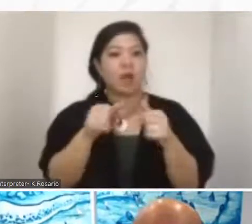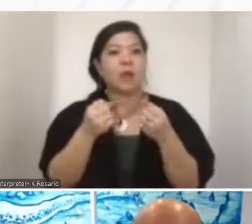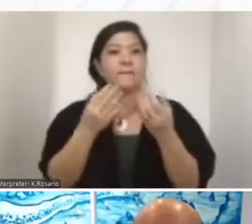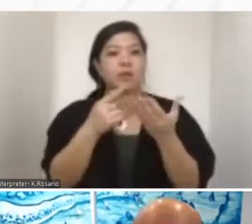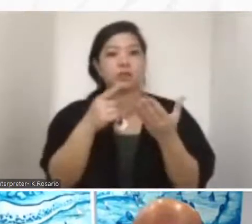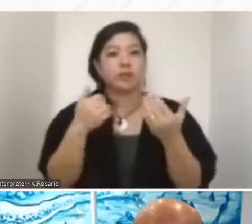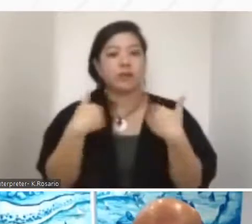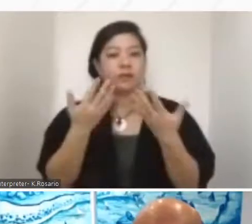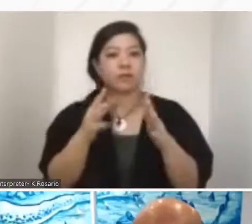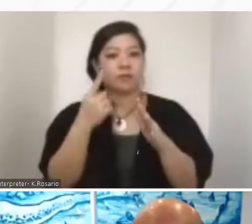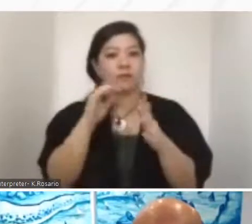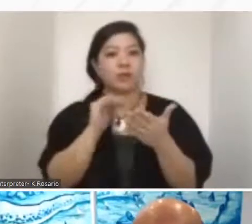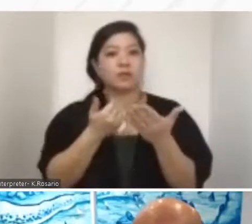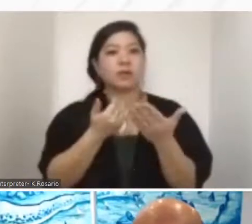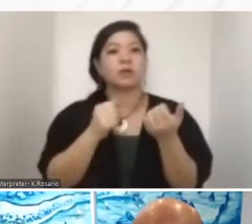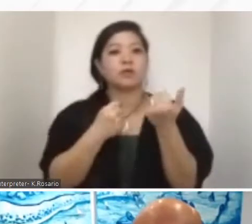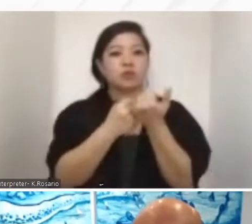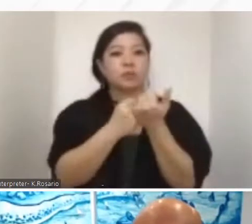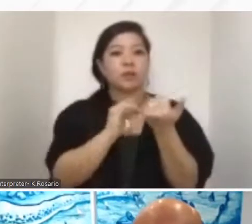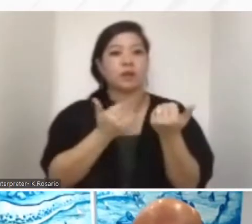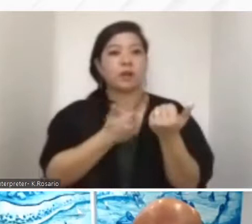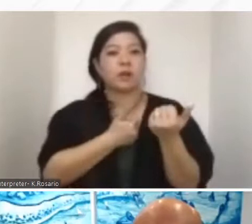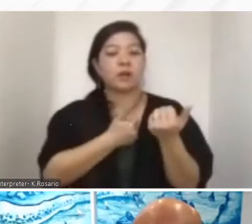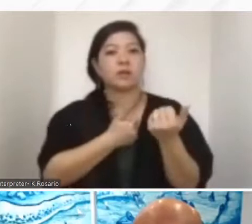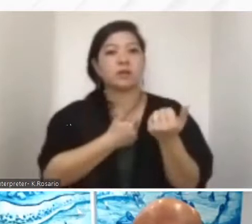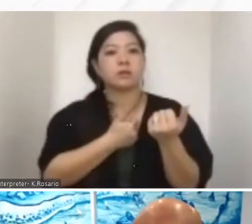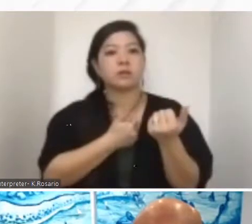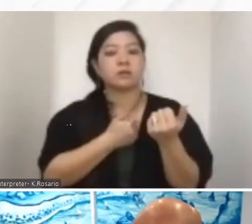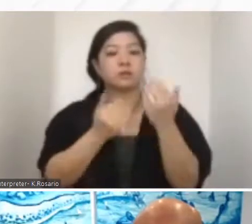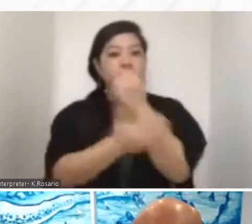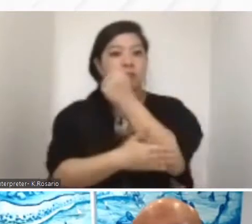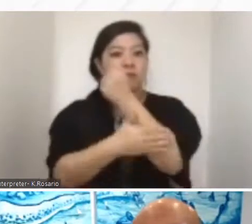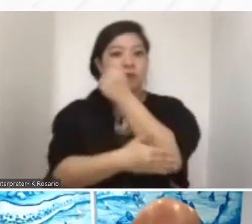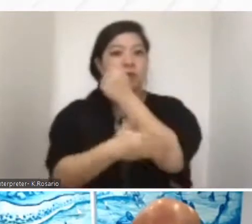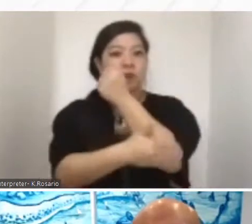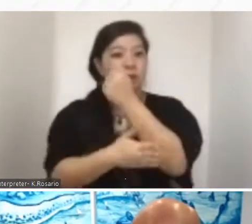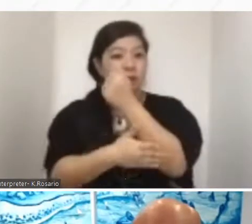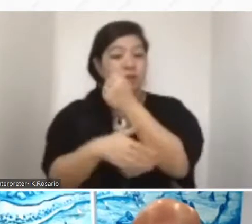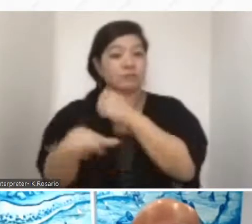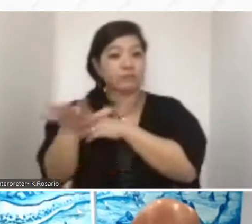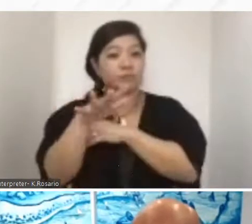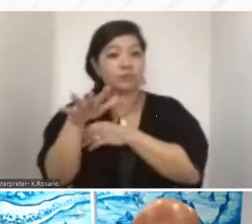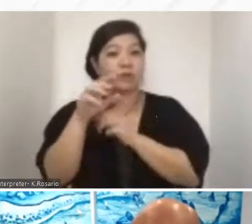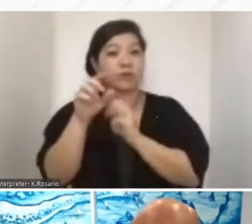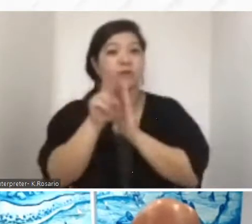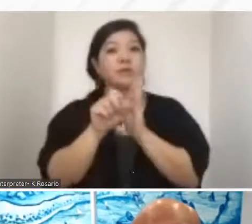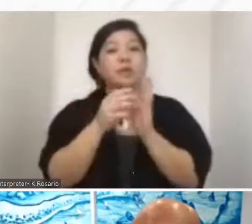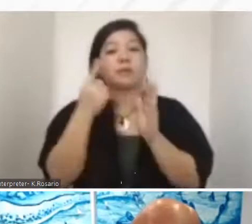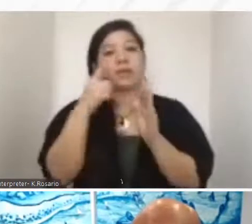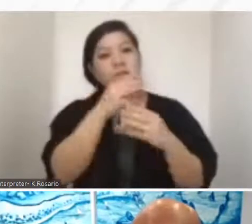have done to support the rest of the country, and especially to support our military.